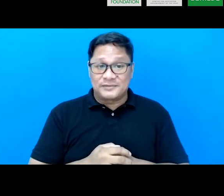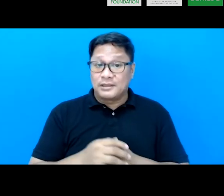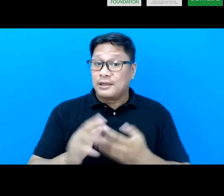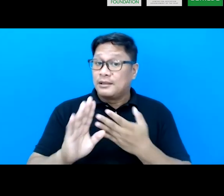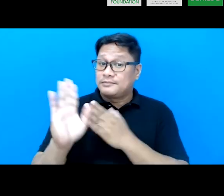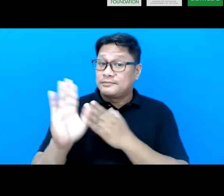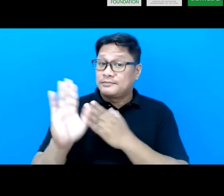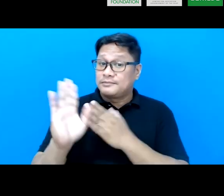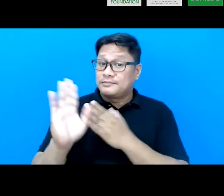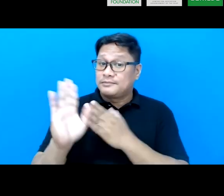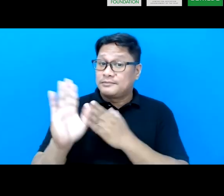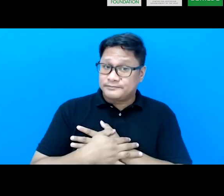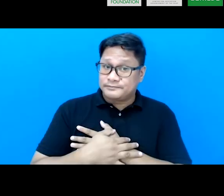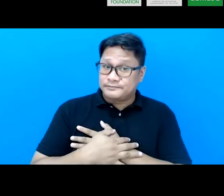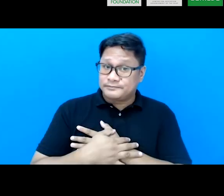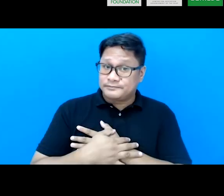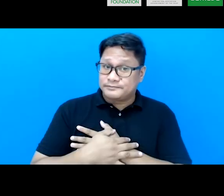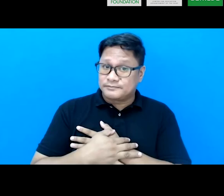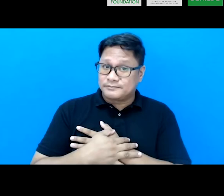at